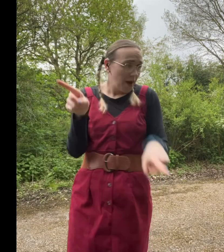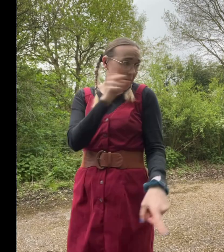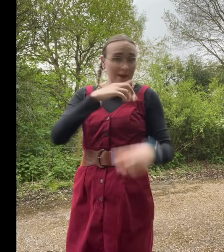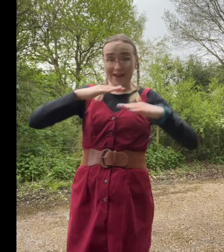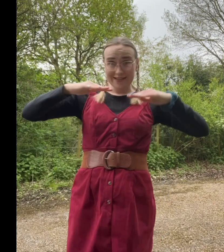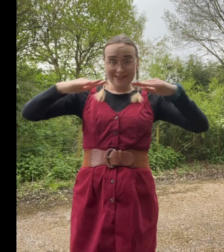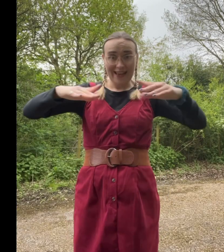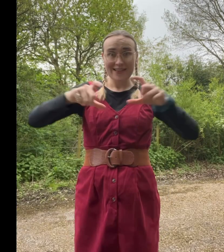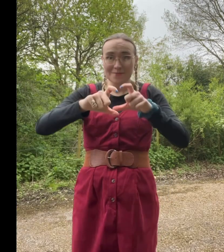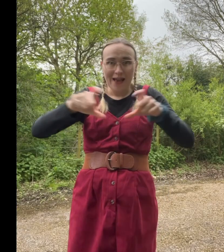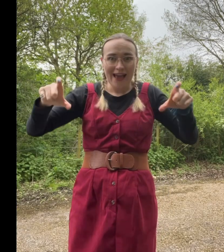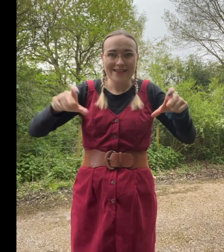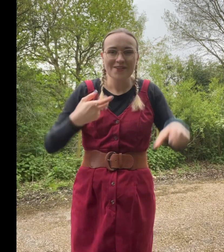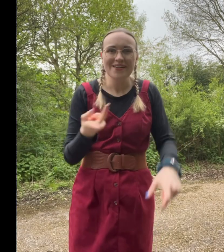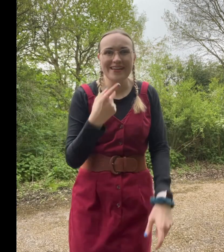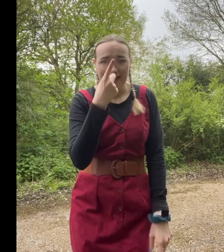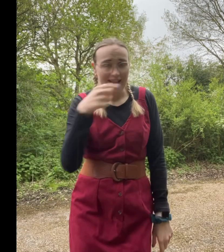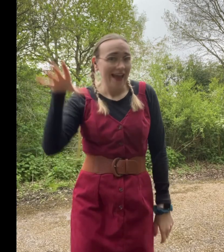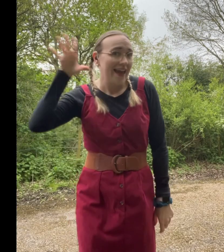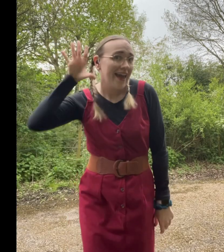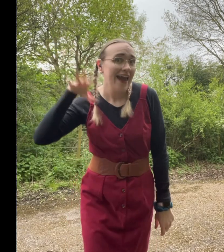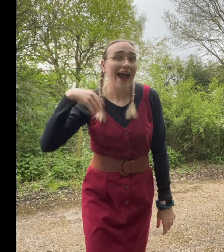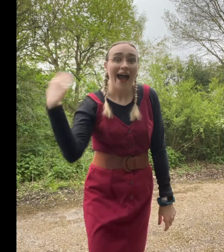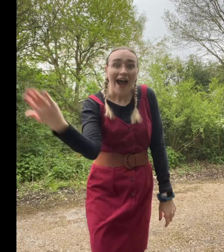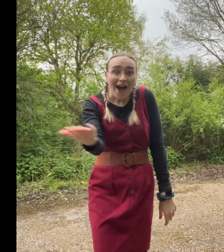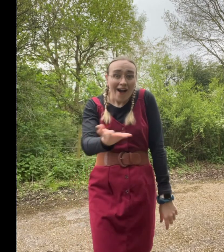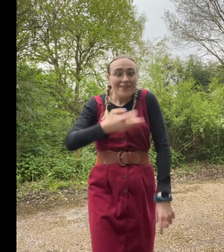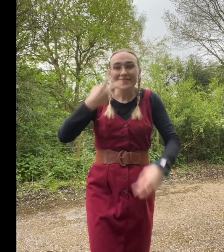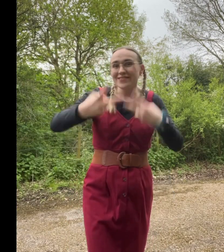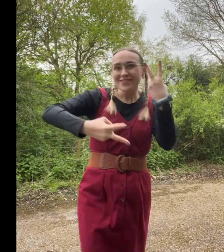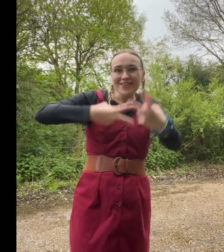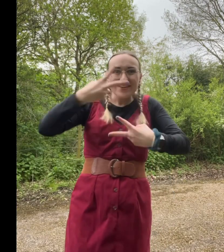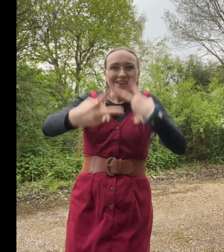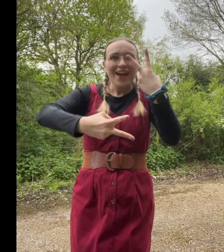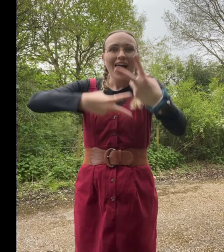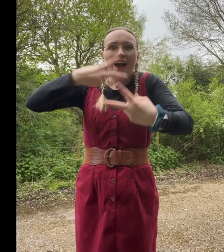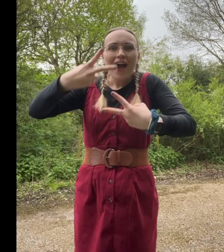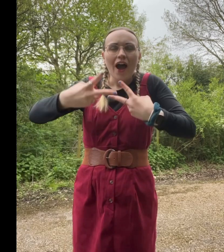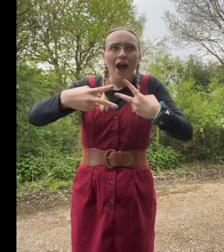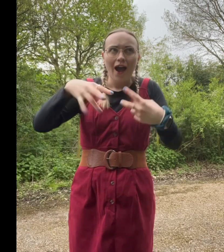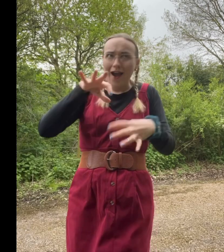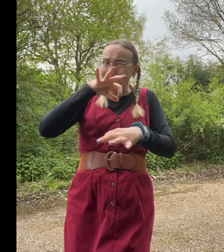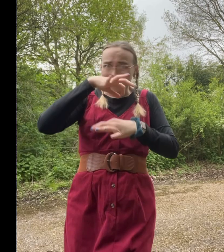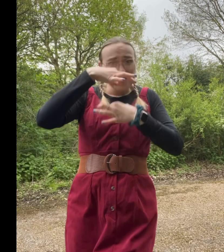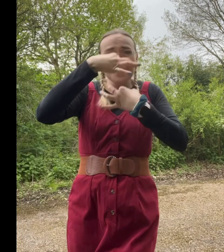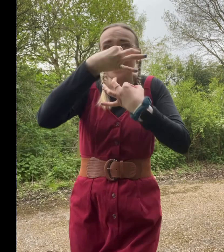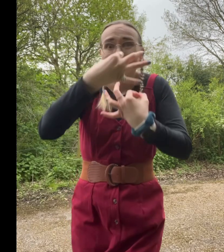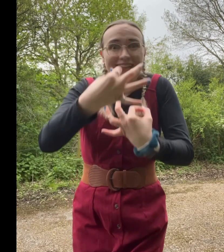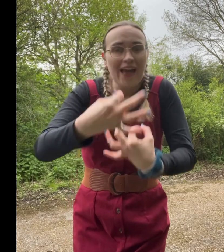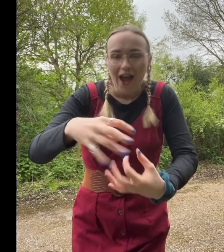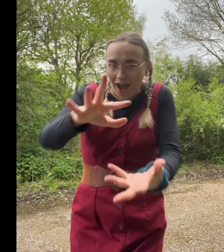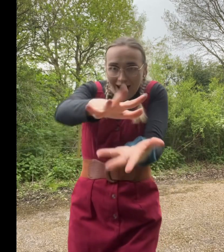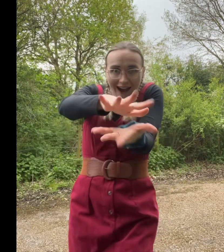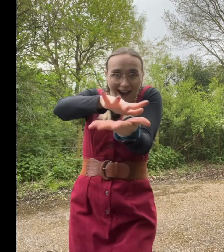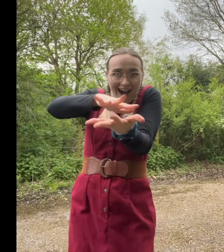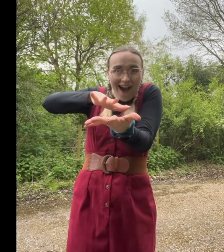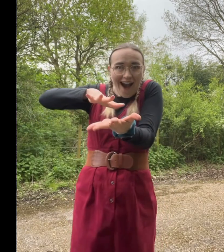pass, we can hear every tune. It's appealing, enticing, and